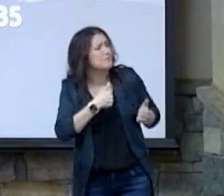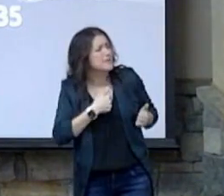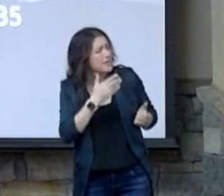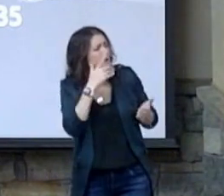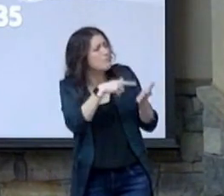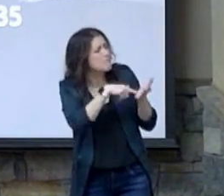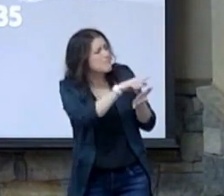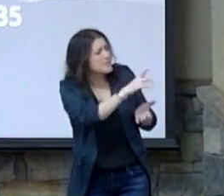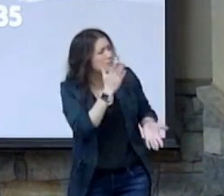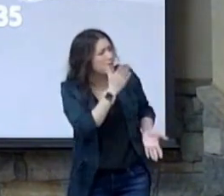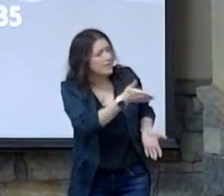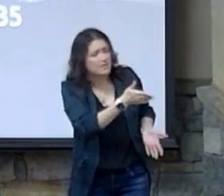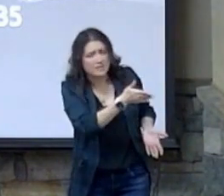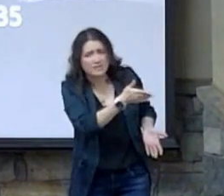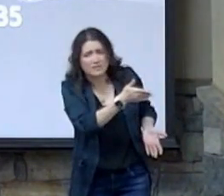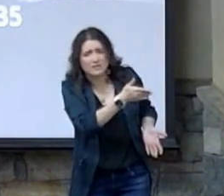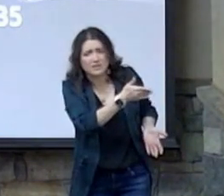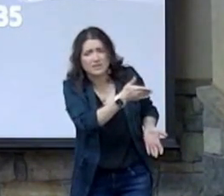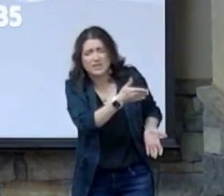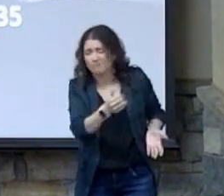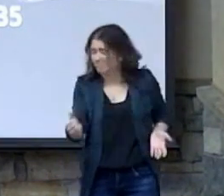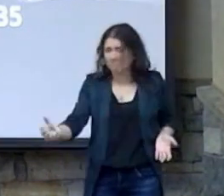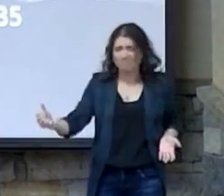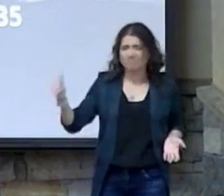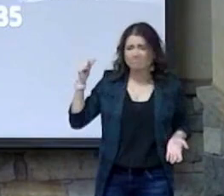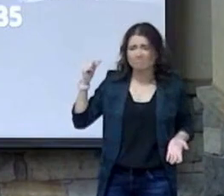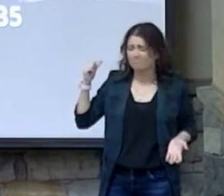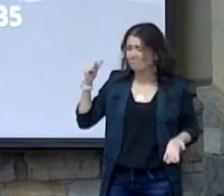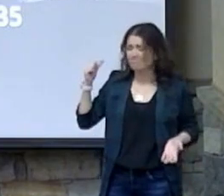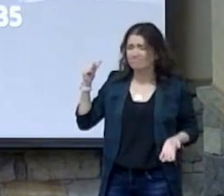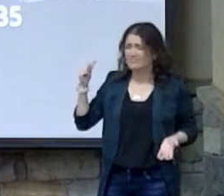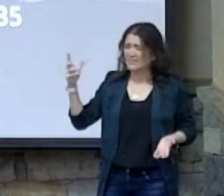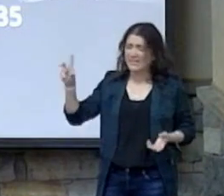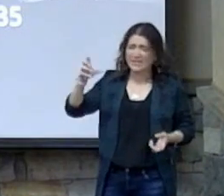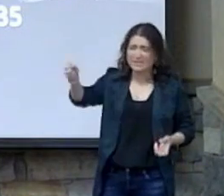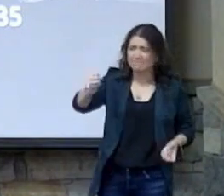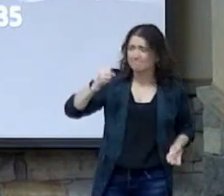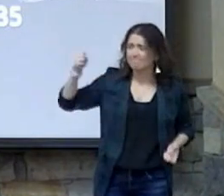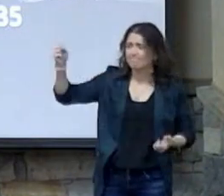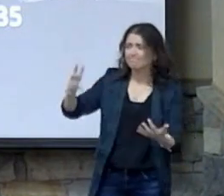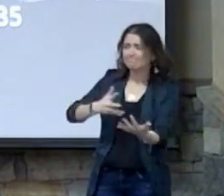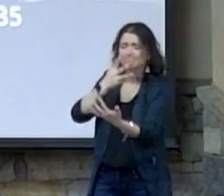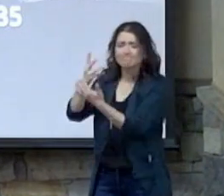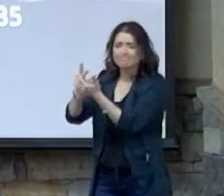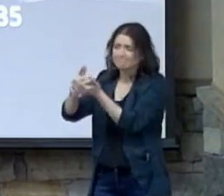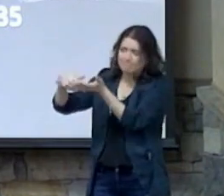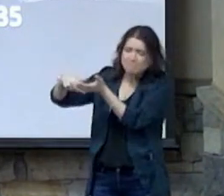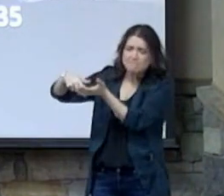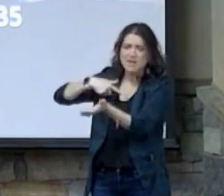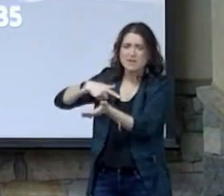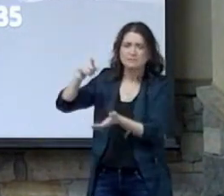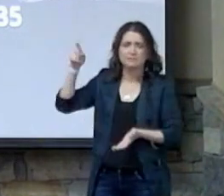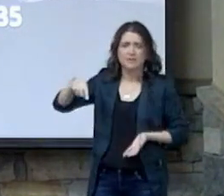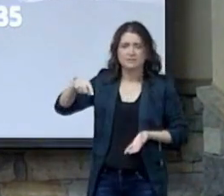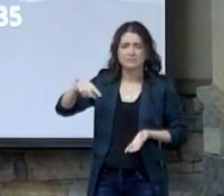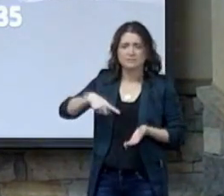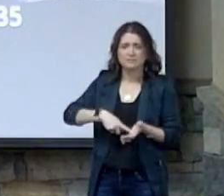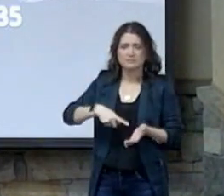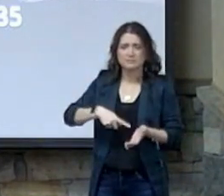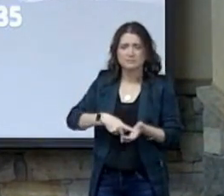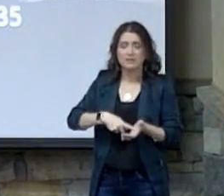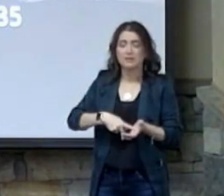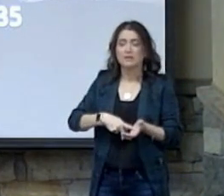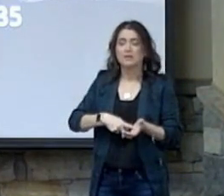I will repay you. He refused and went and put him in prison until he should pay the debt. When his